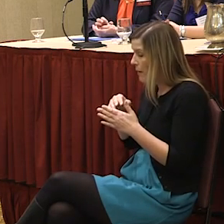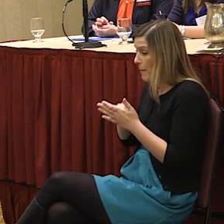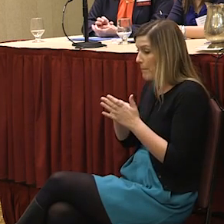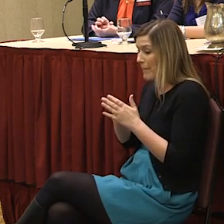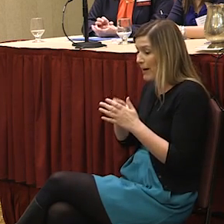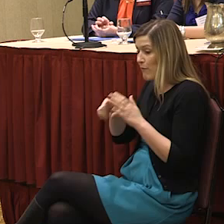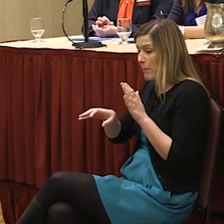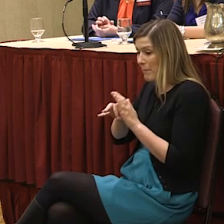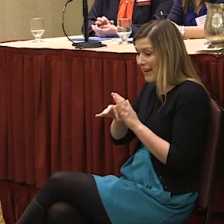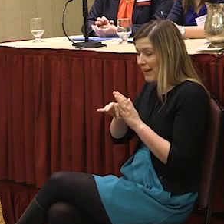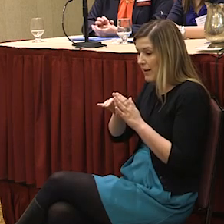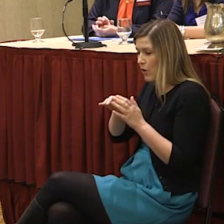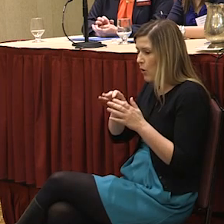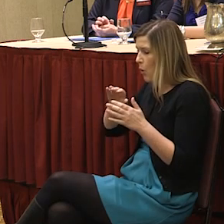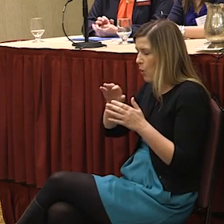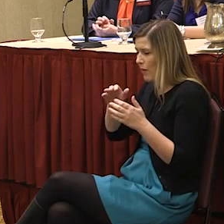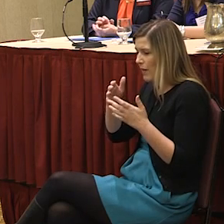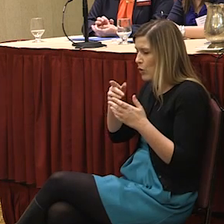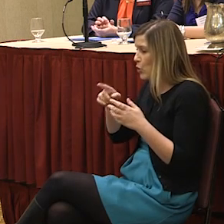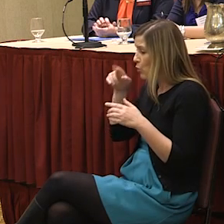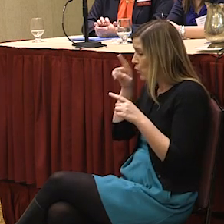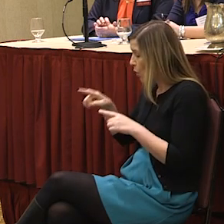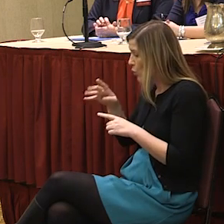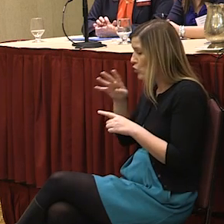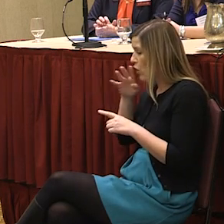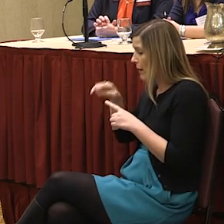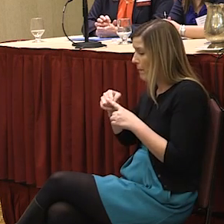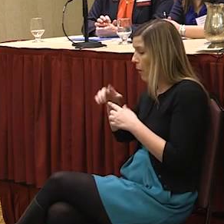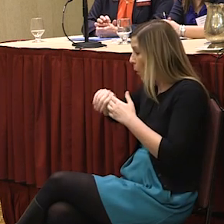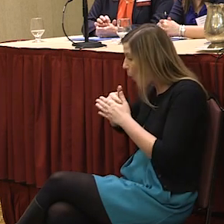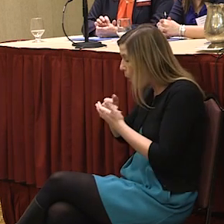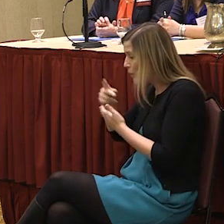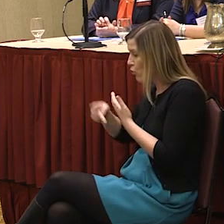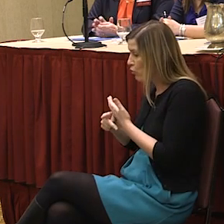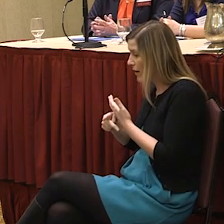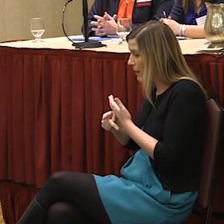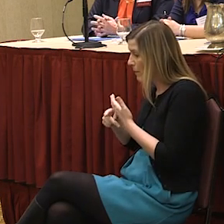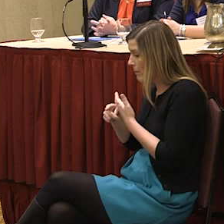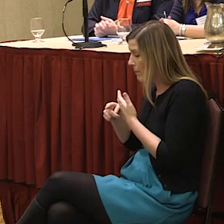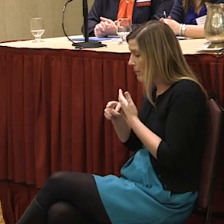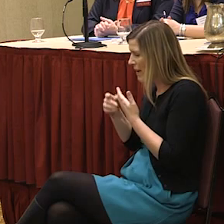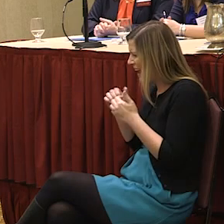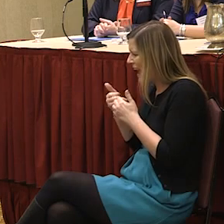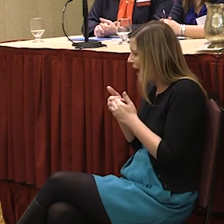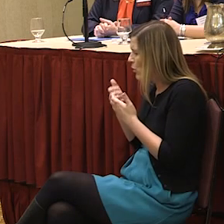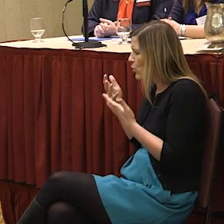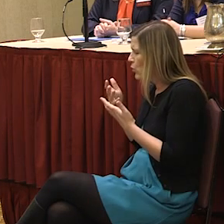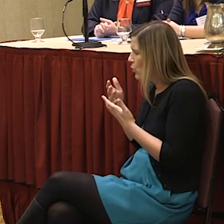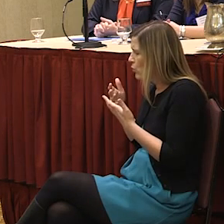you go and talk about like every all of them, all the programs that you cover? How do you go